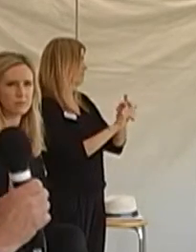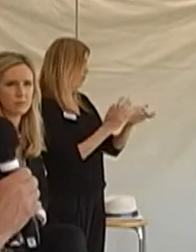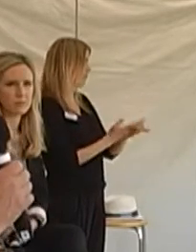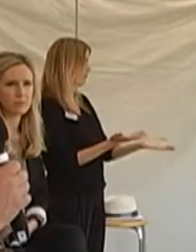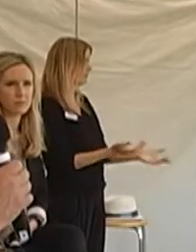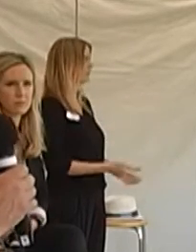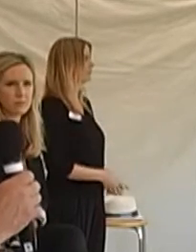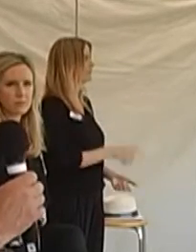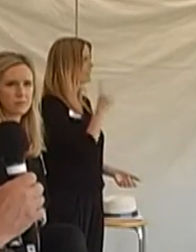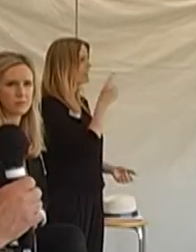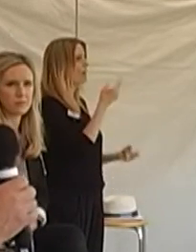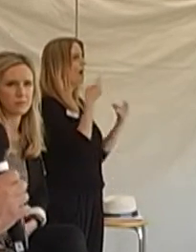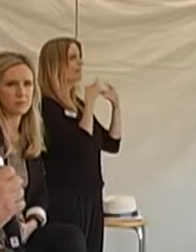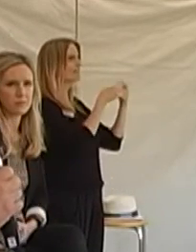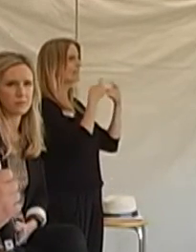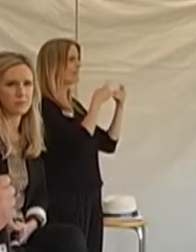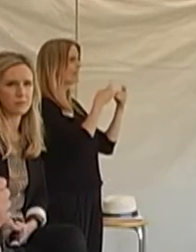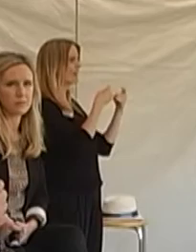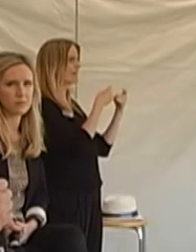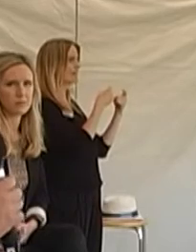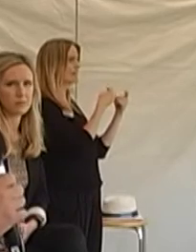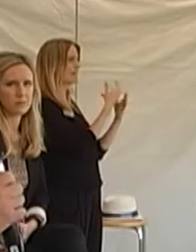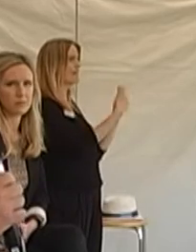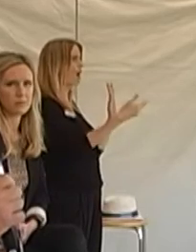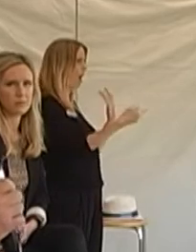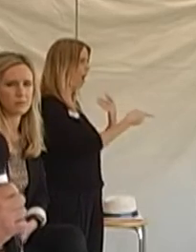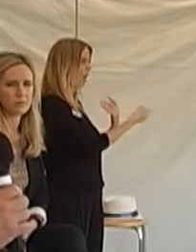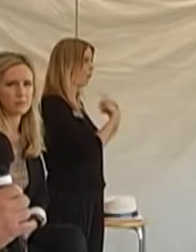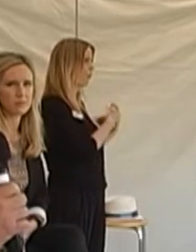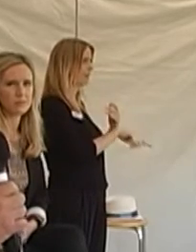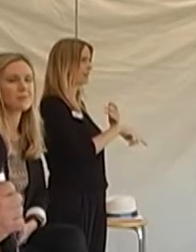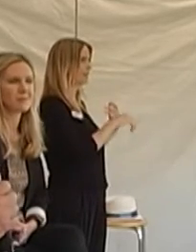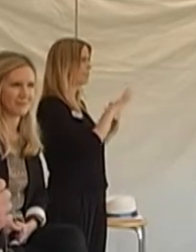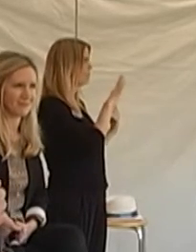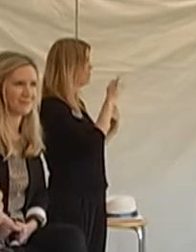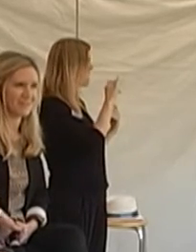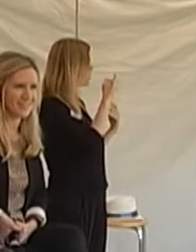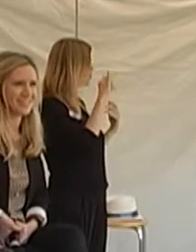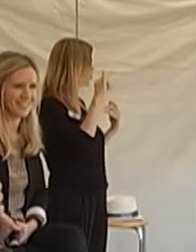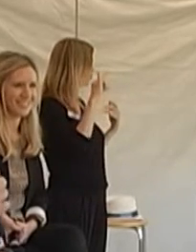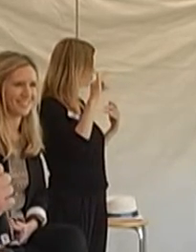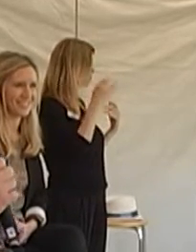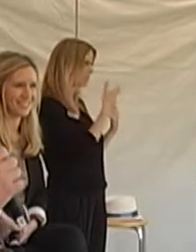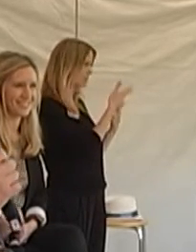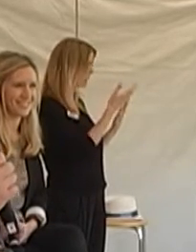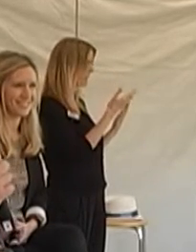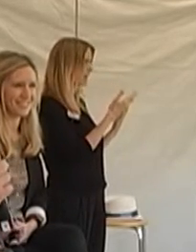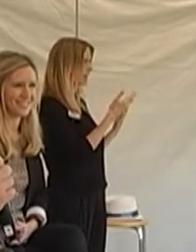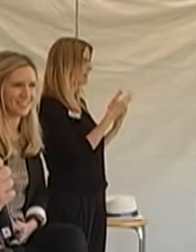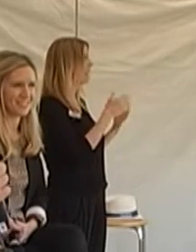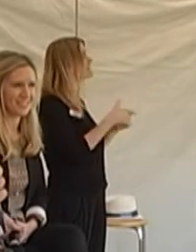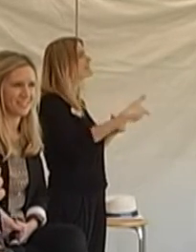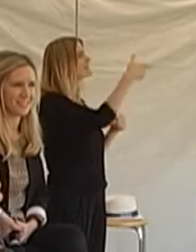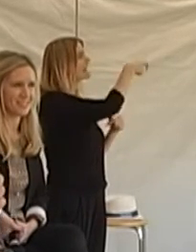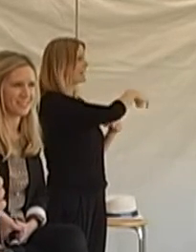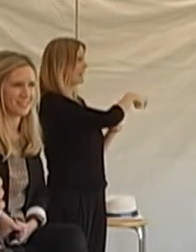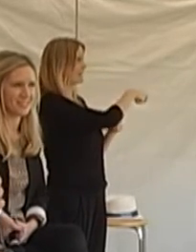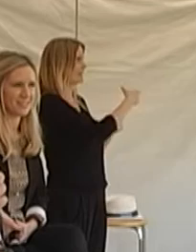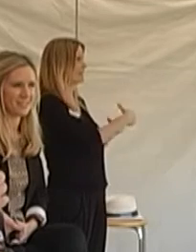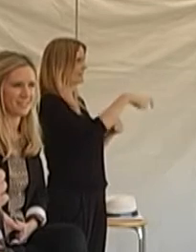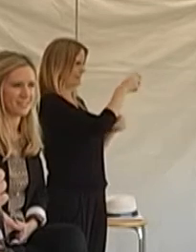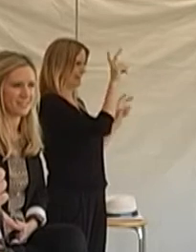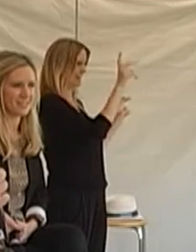We had this television series Brun in Denmark, the bridge. I don't know if it has been shown in Estonia. It probably